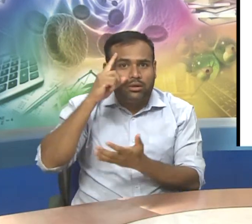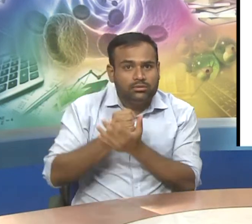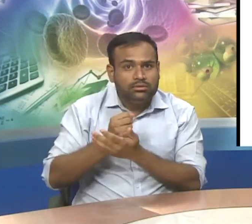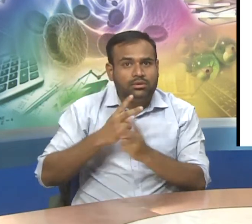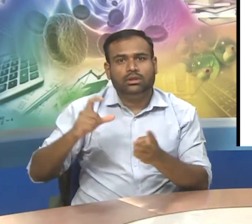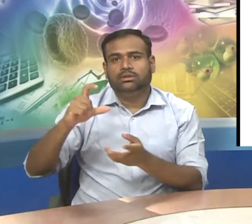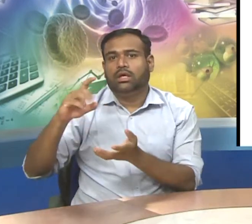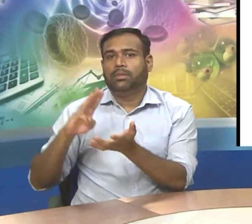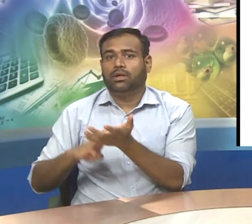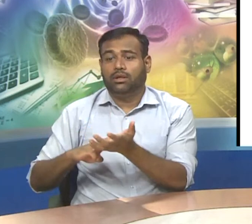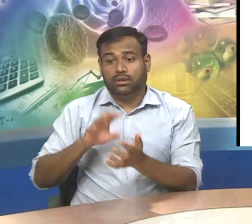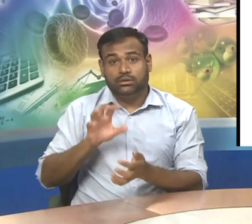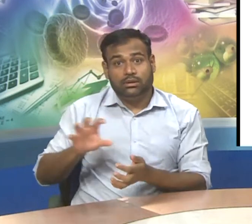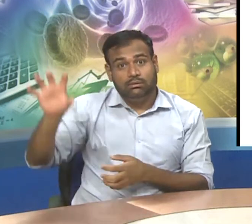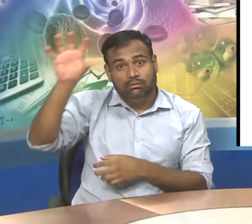states.